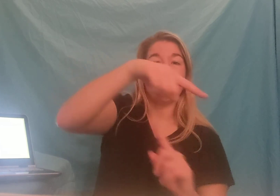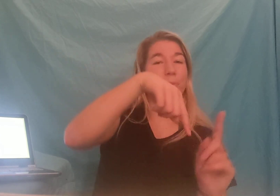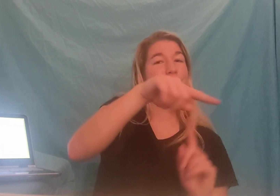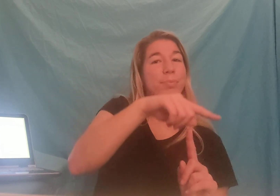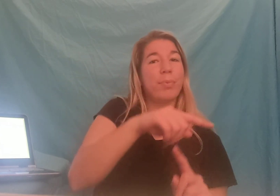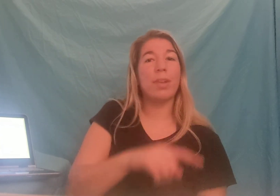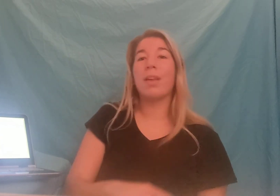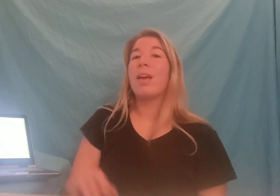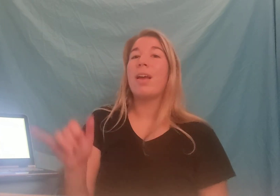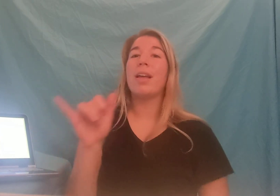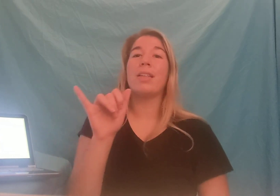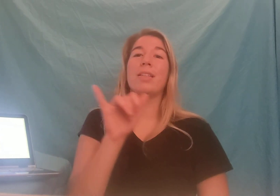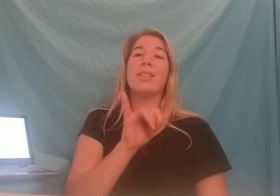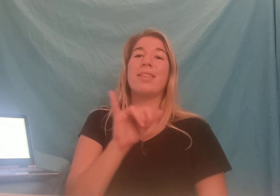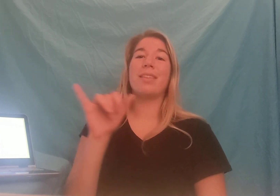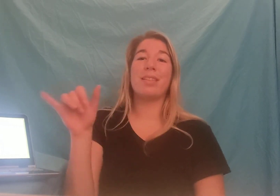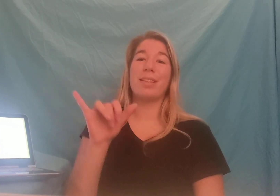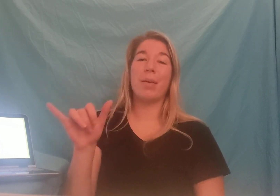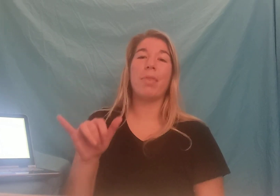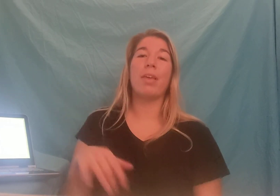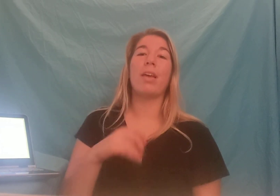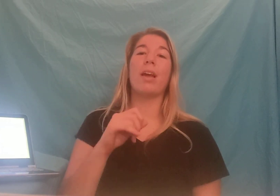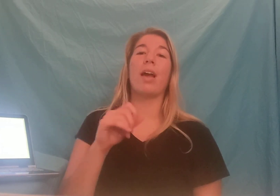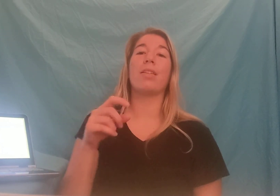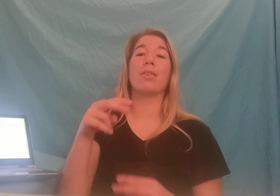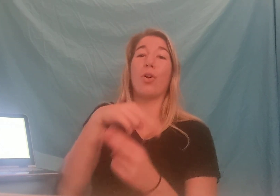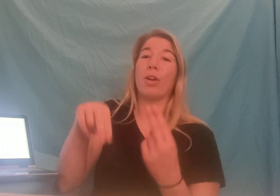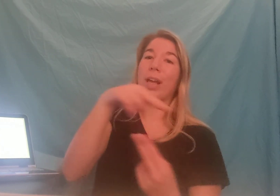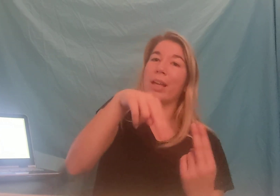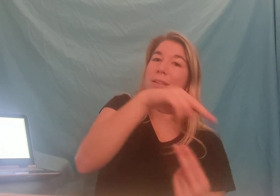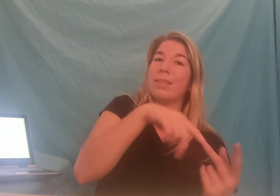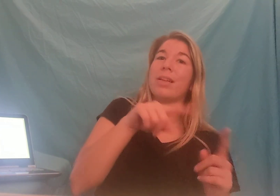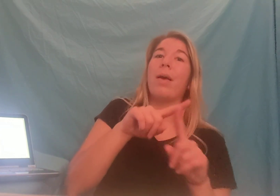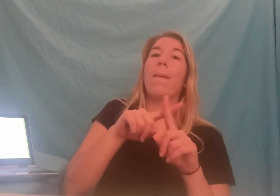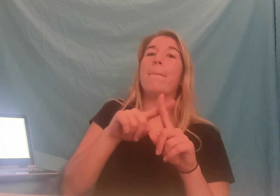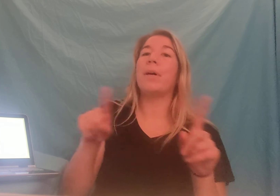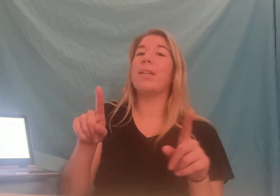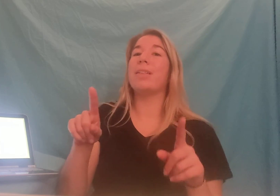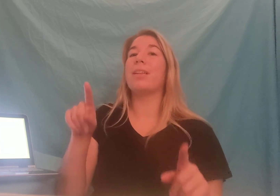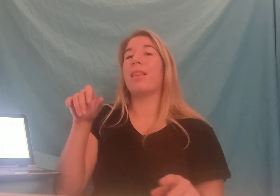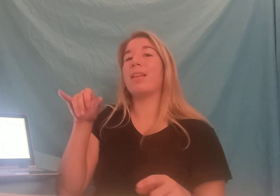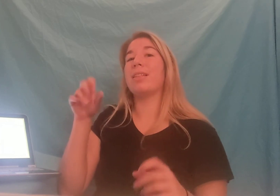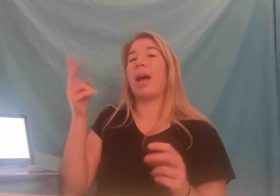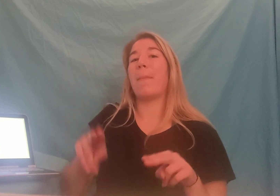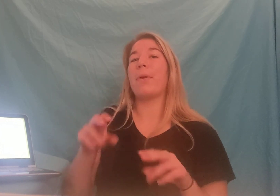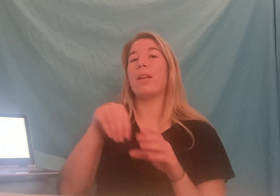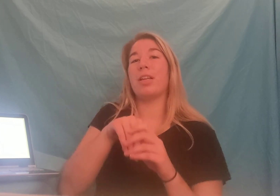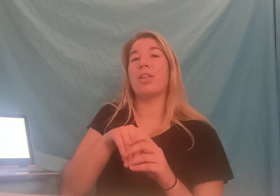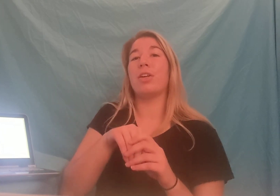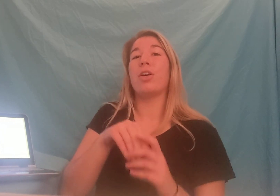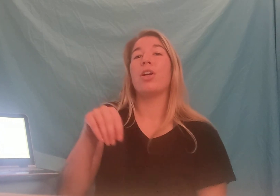Typhoon. It's the same thing as hurricanes, but these happen in